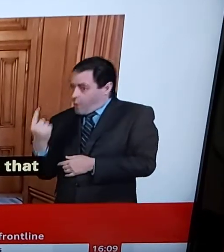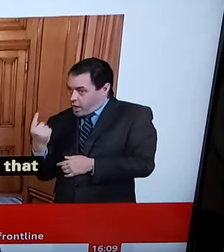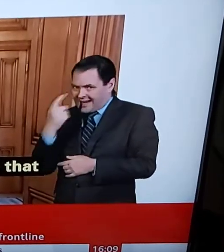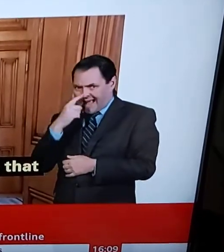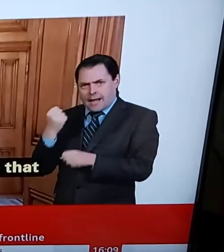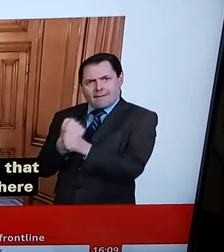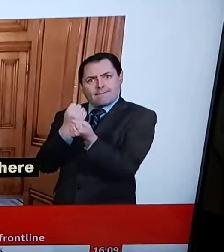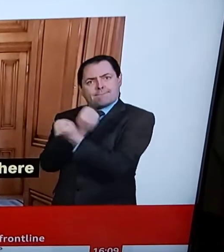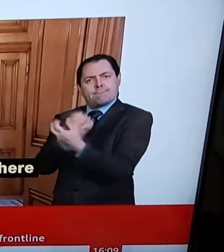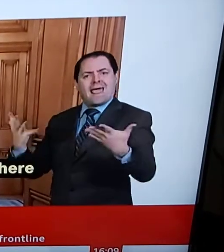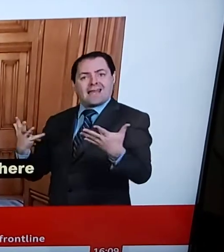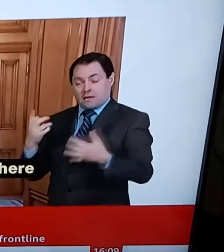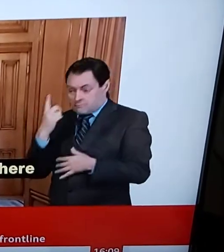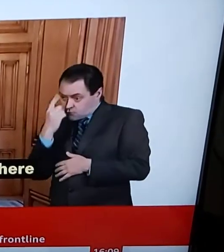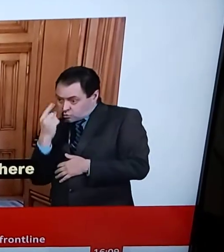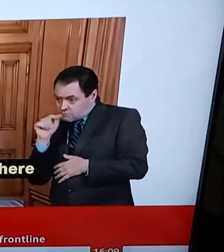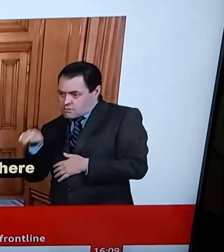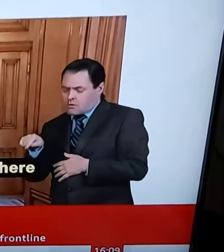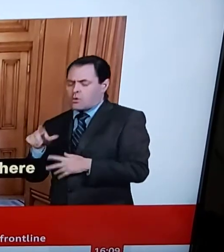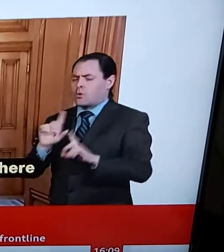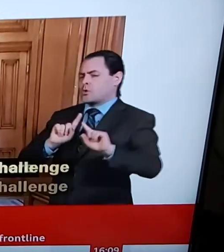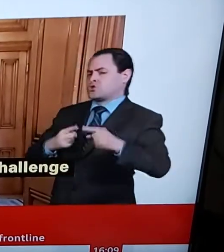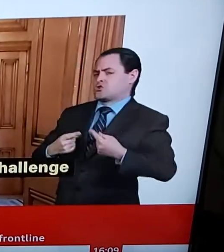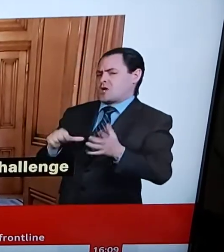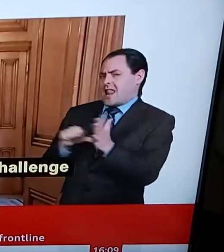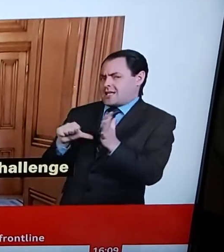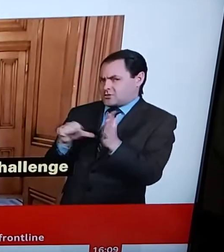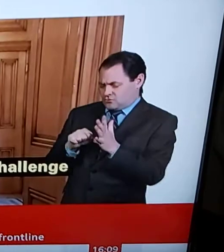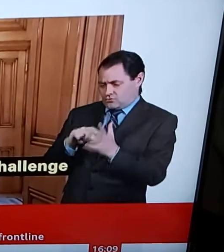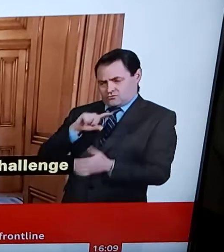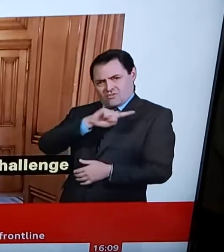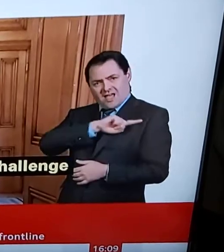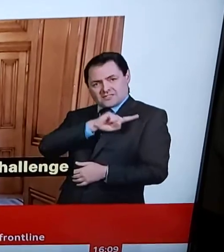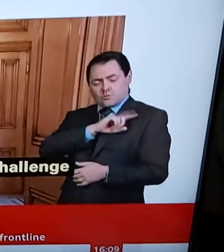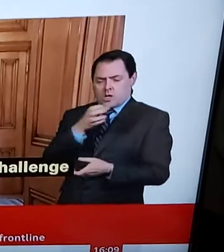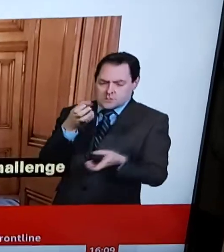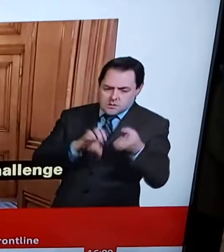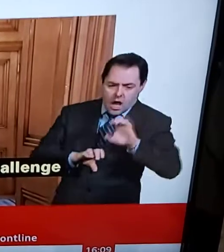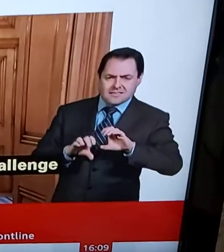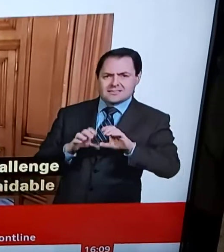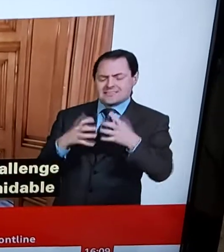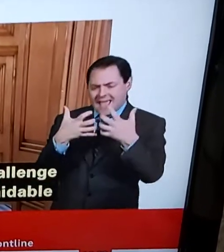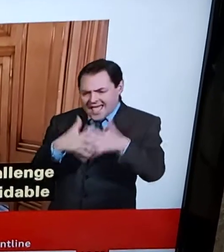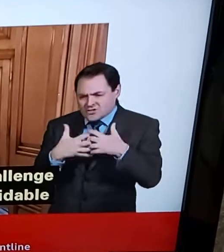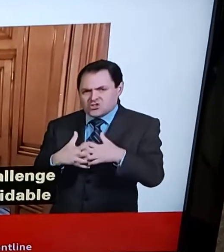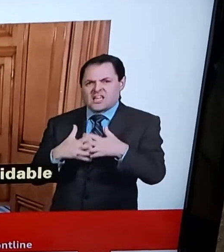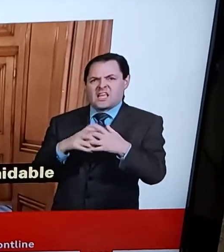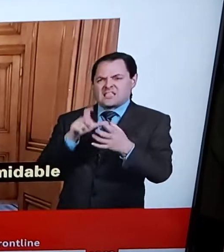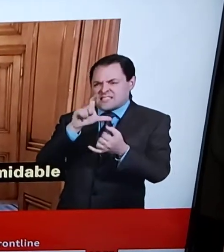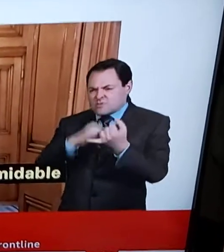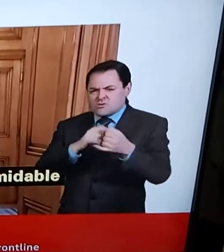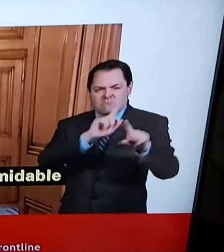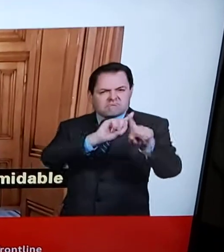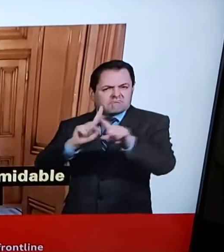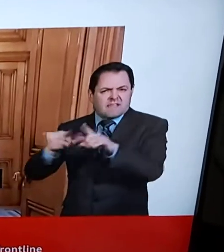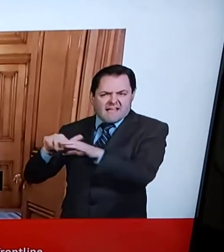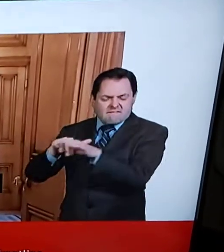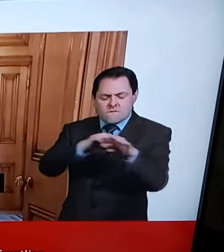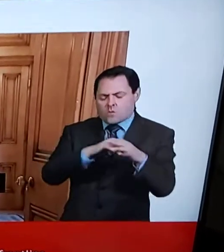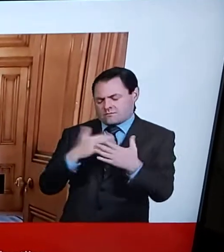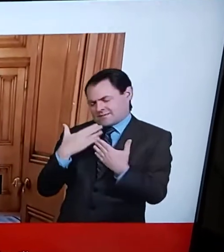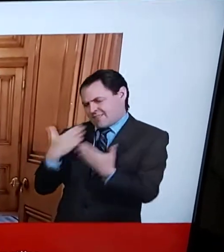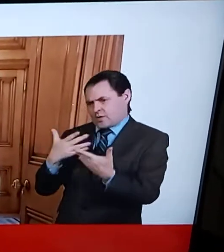increasing numbers are formidable, which is why the commitment of the scientists, engineers, designers and civil servants involved in this work is